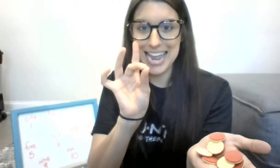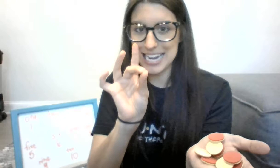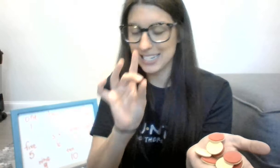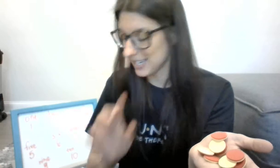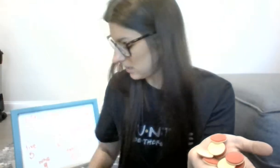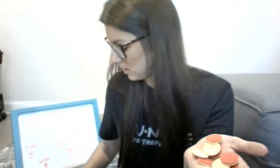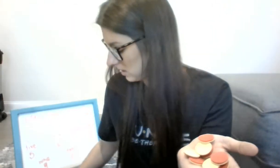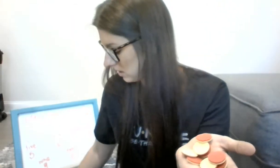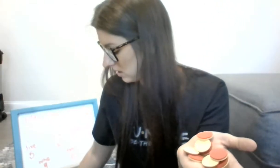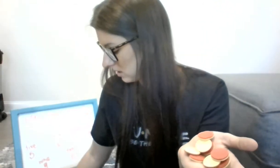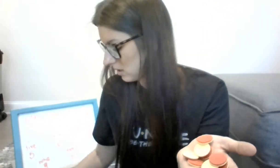8,